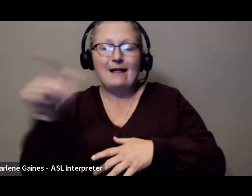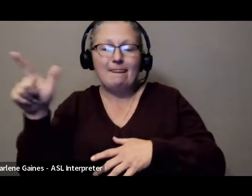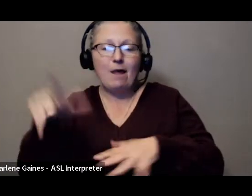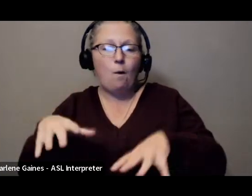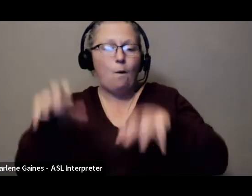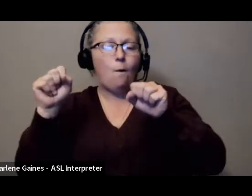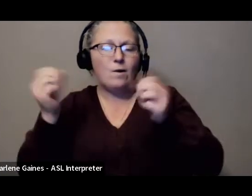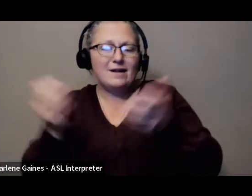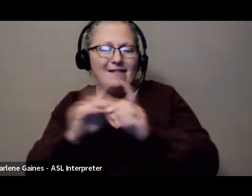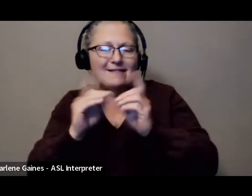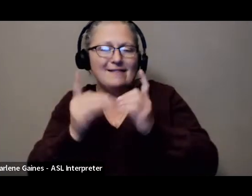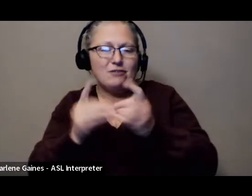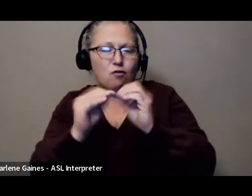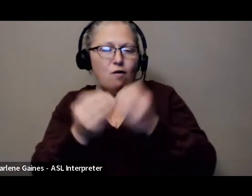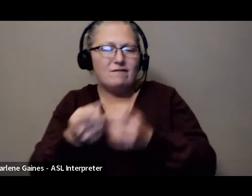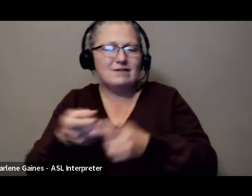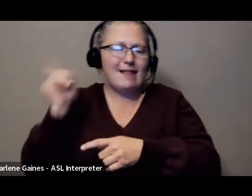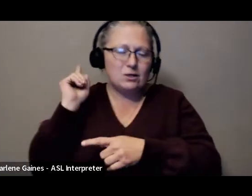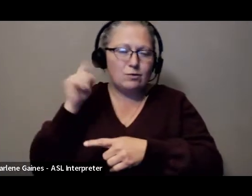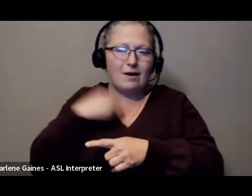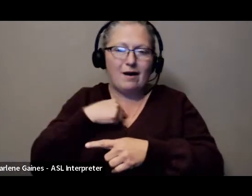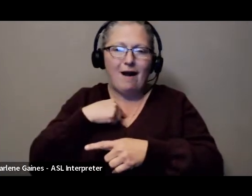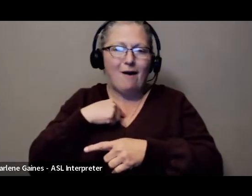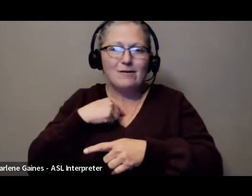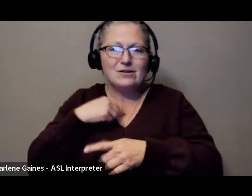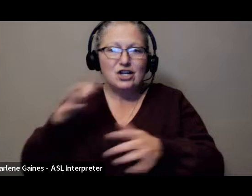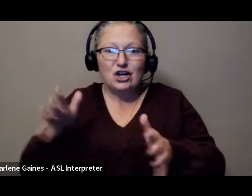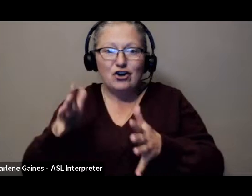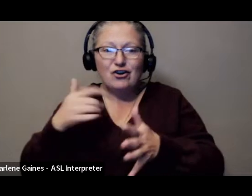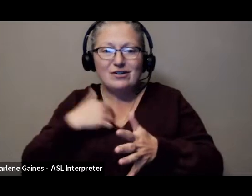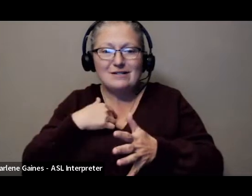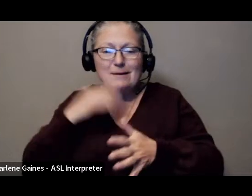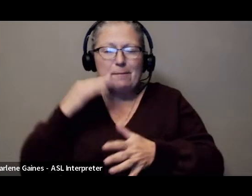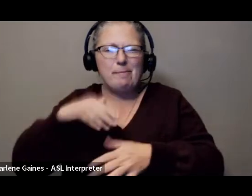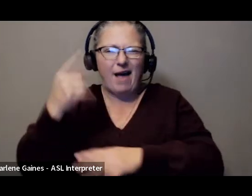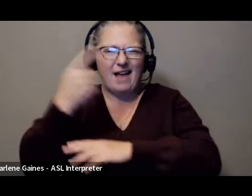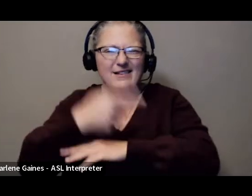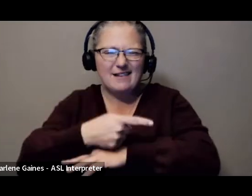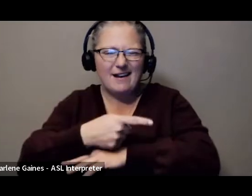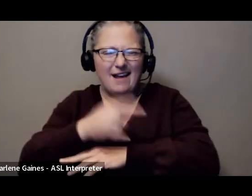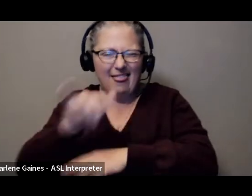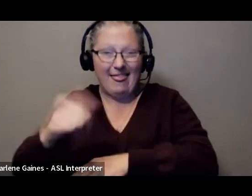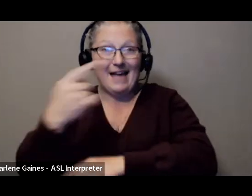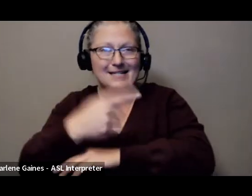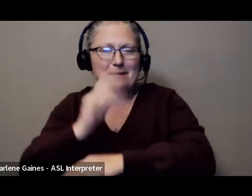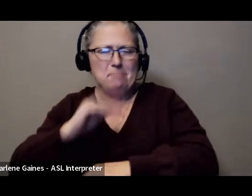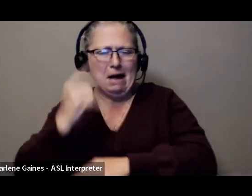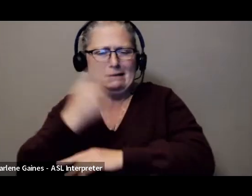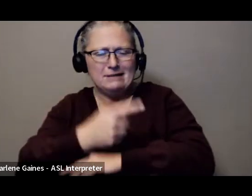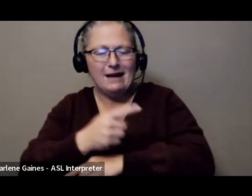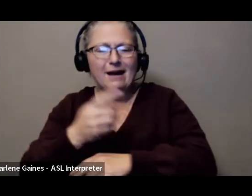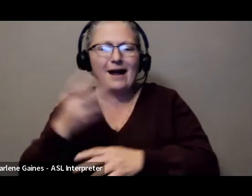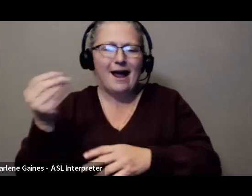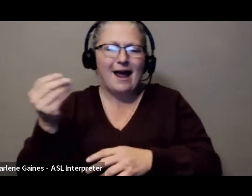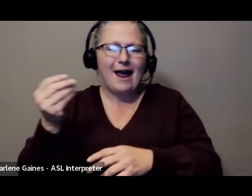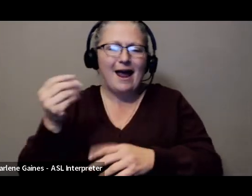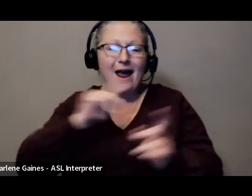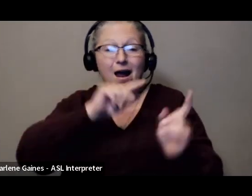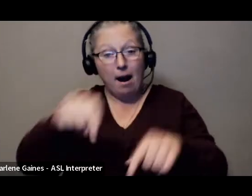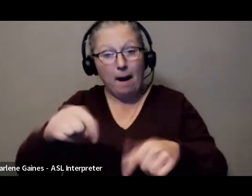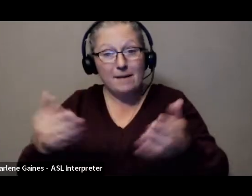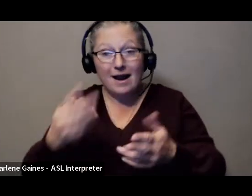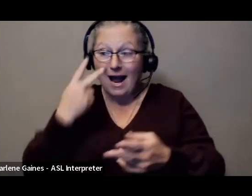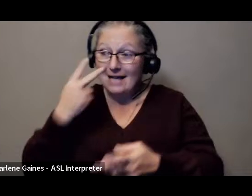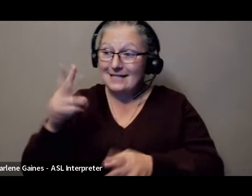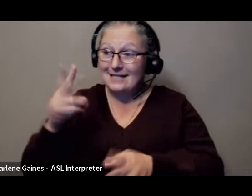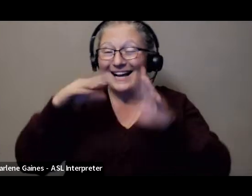district office last week. I was so encouraged. I was kind of having a bad day that day, and to come down here and